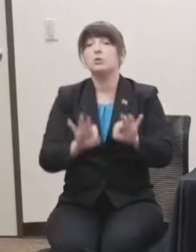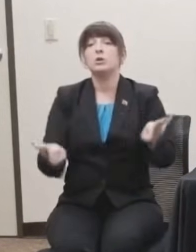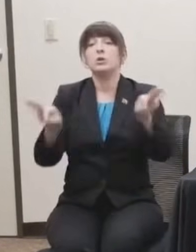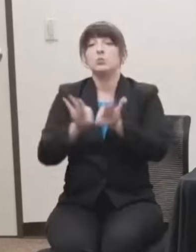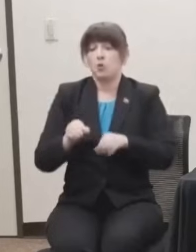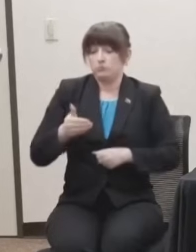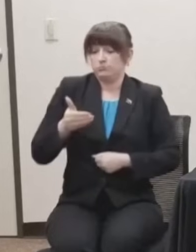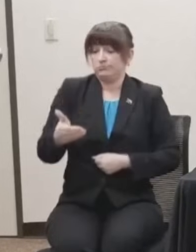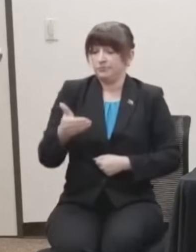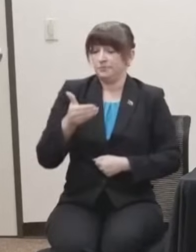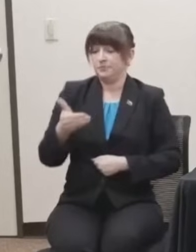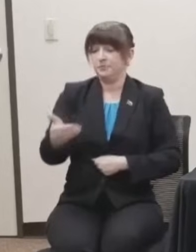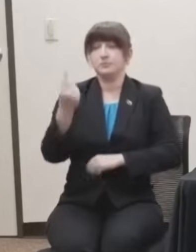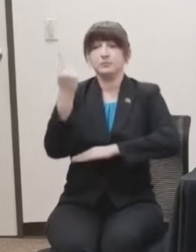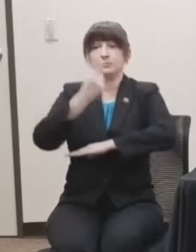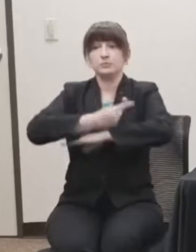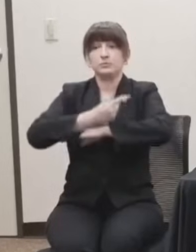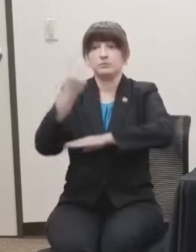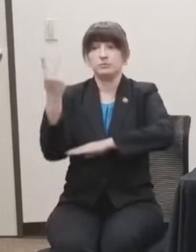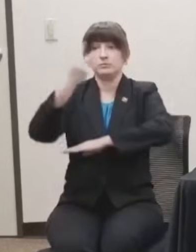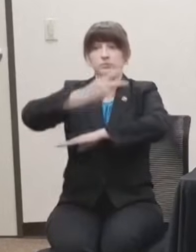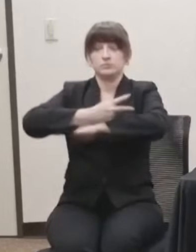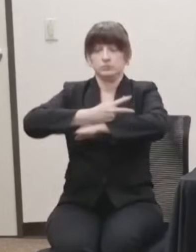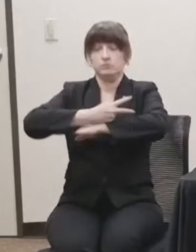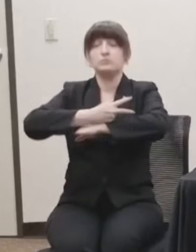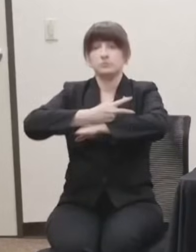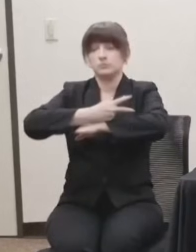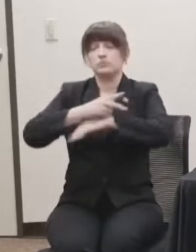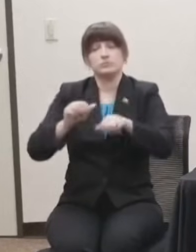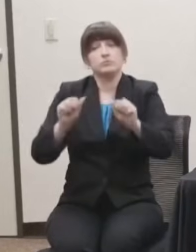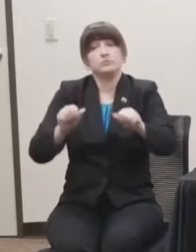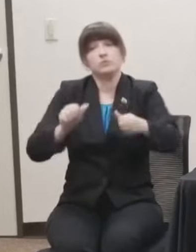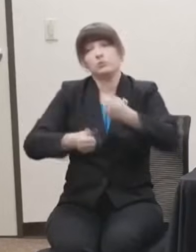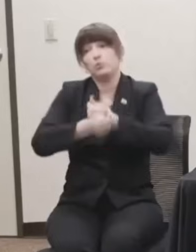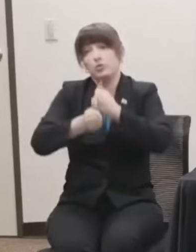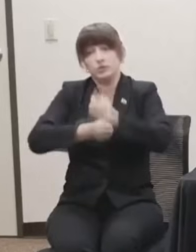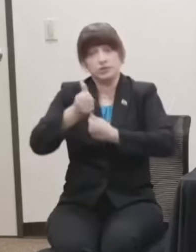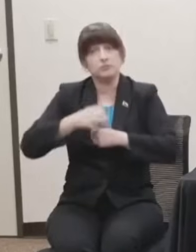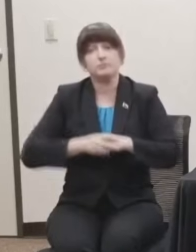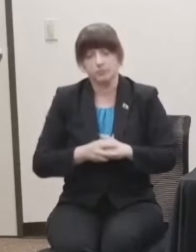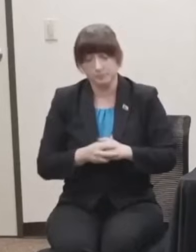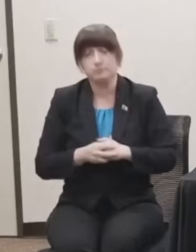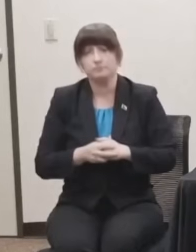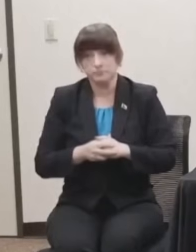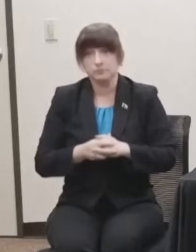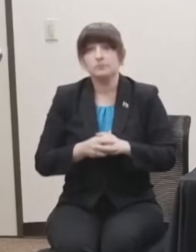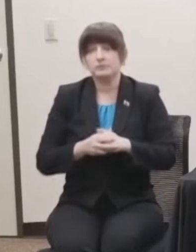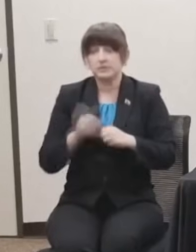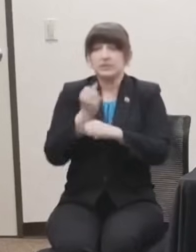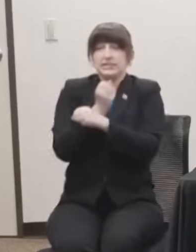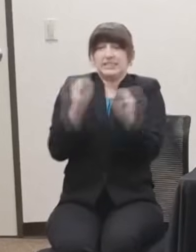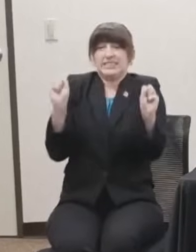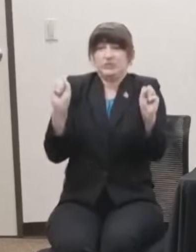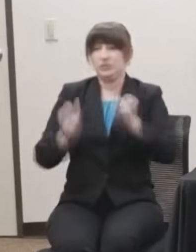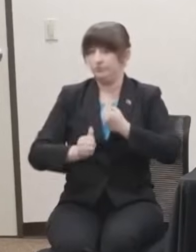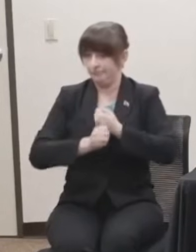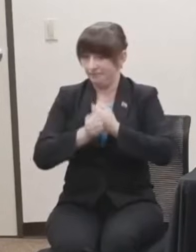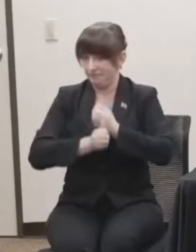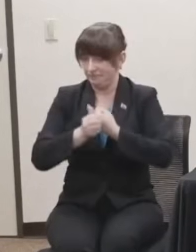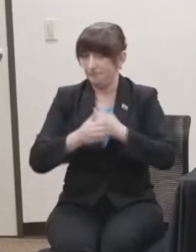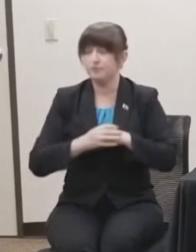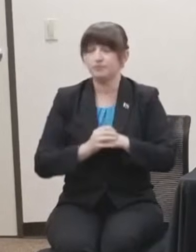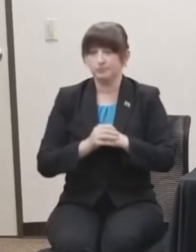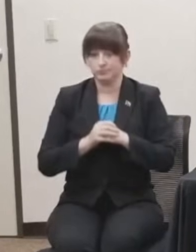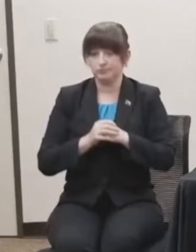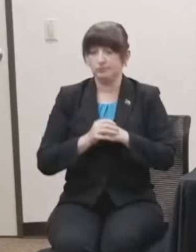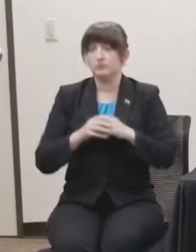hours that could pose public safety threats to people in these regions. There is heavy